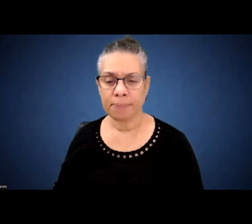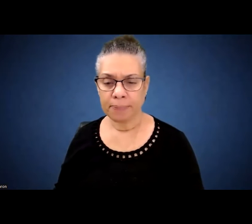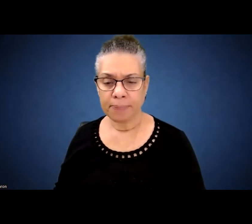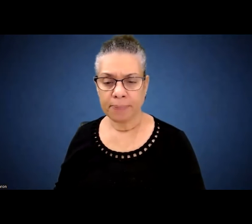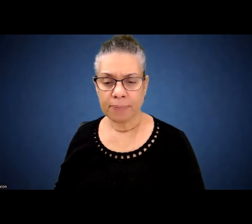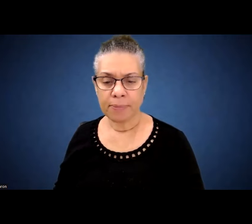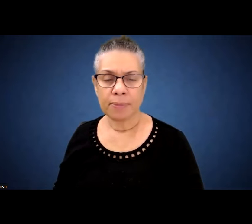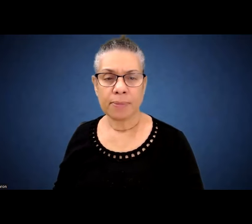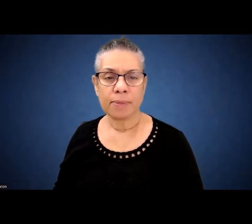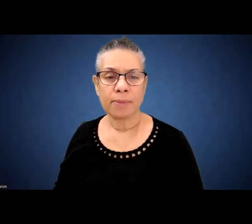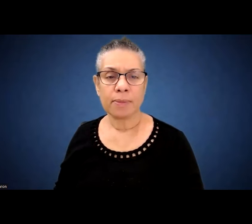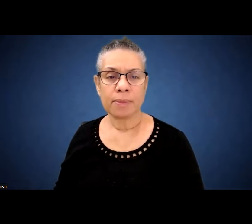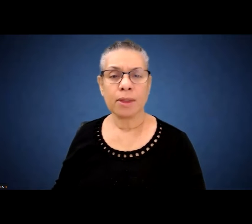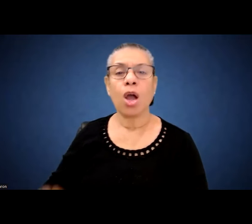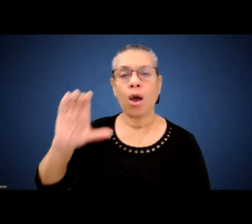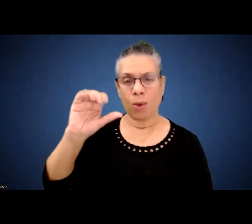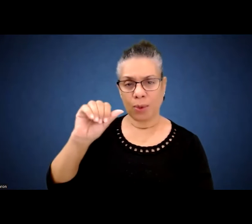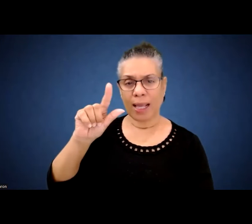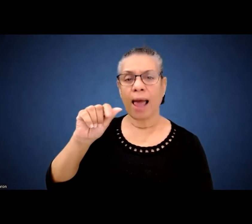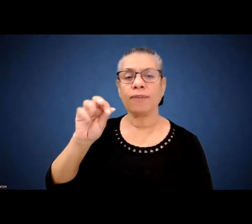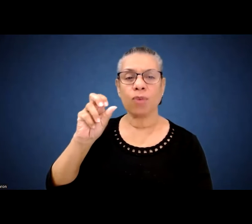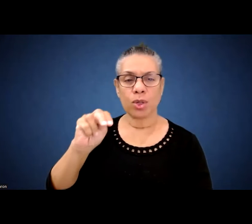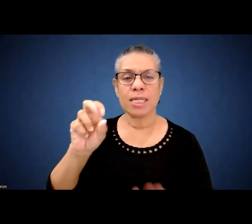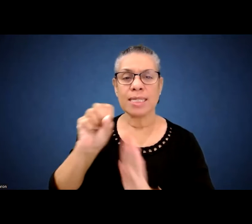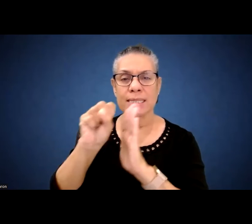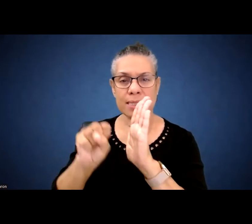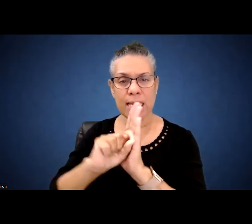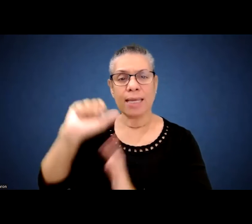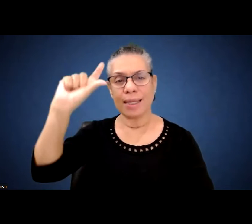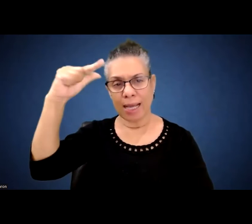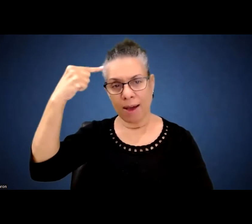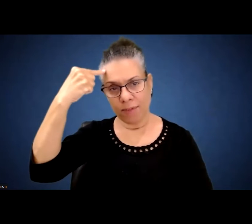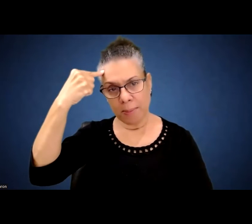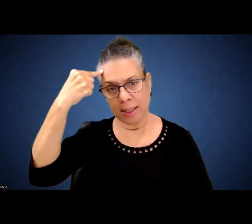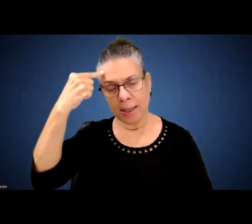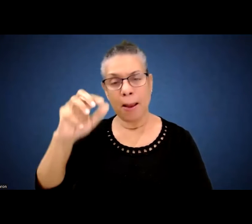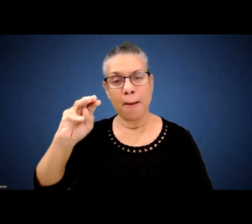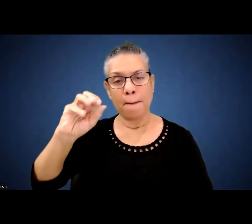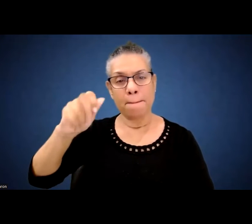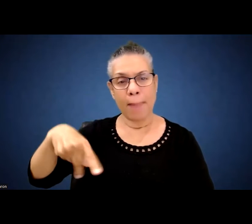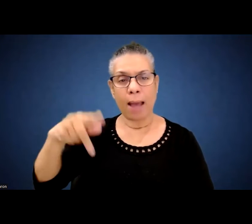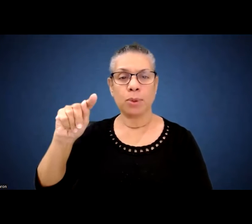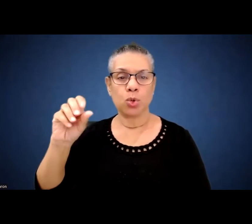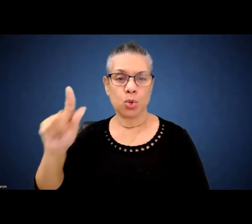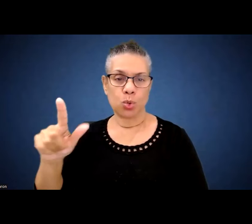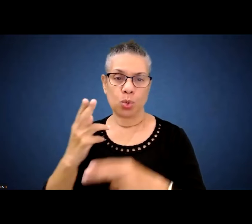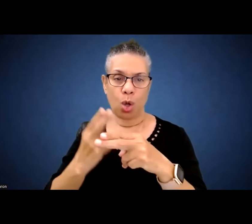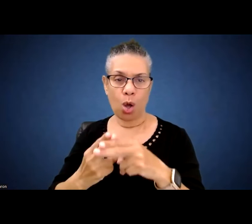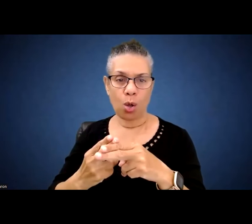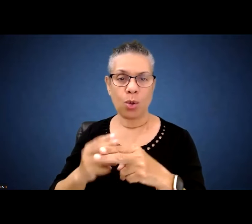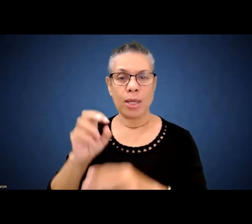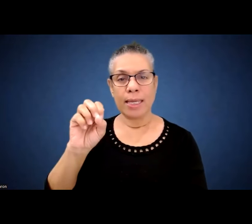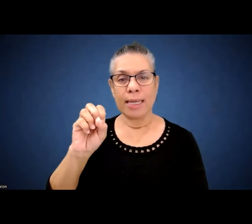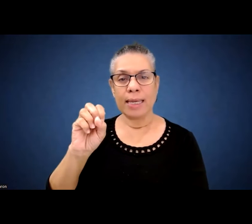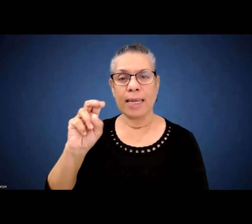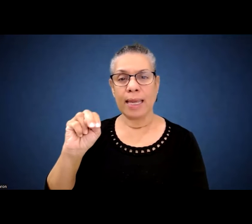saying. The California state government's mapping tool, which is called